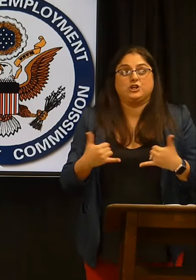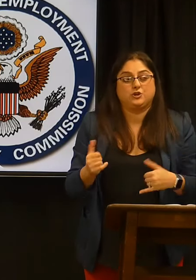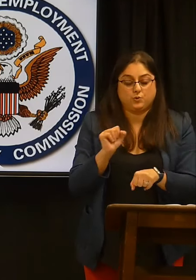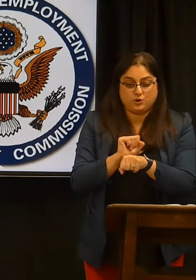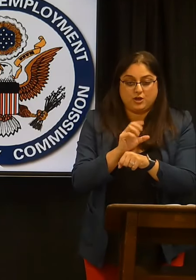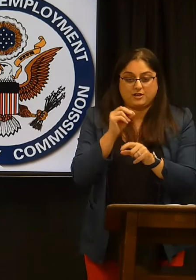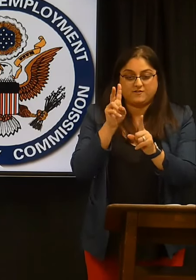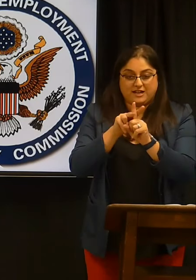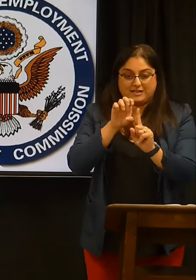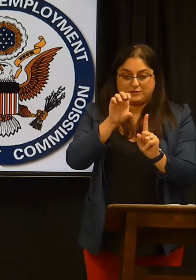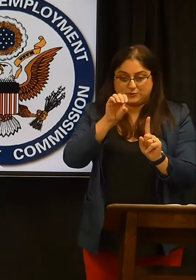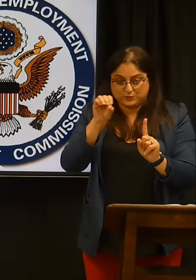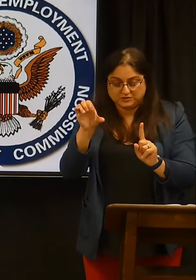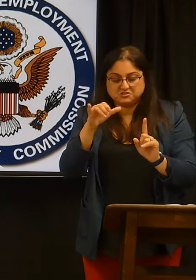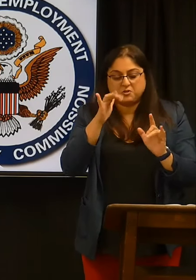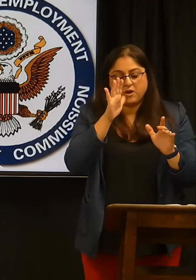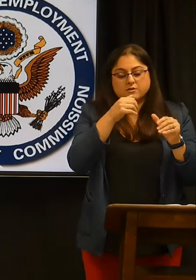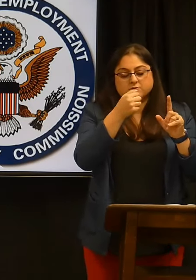then or you're currently working.